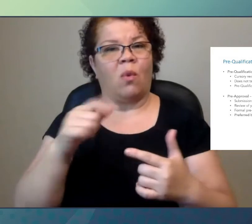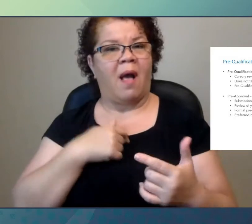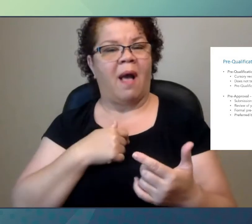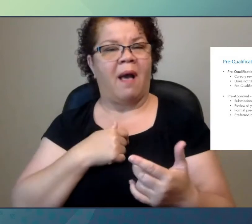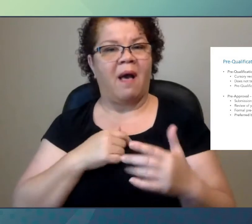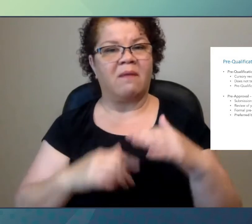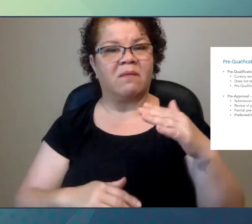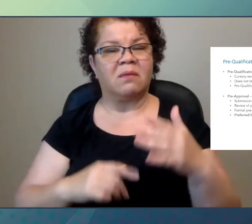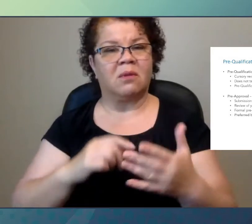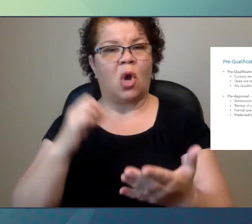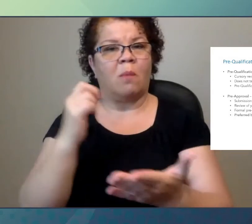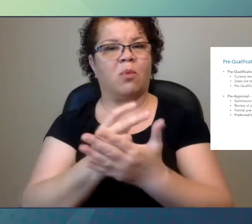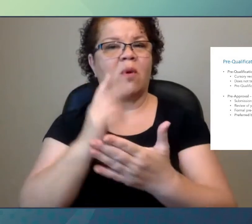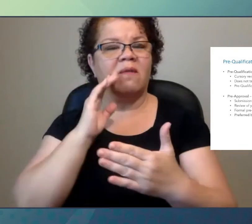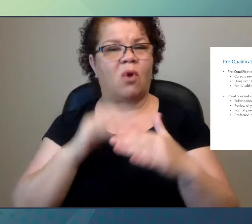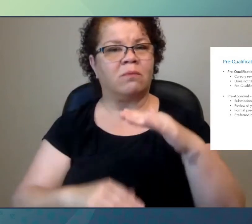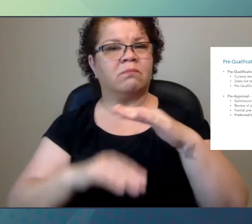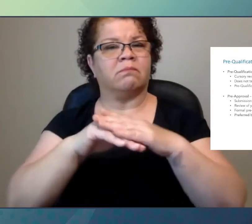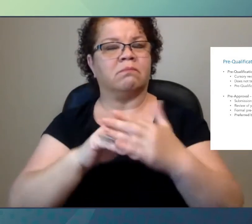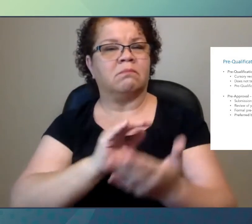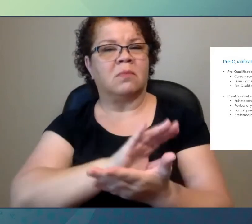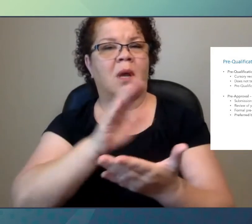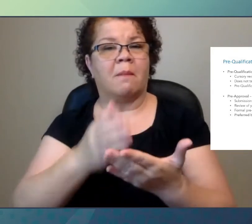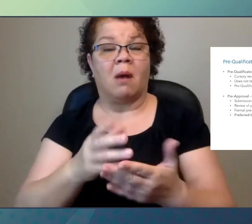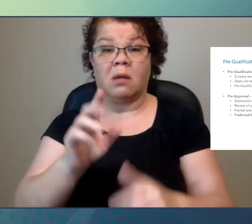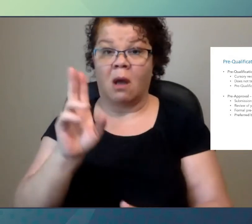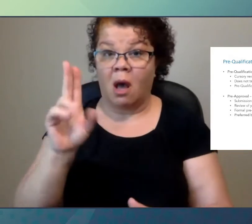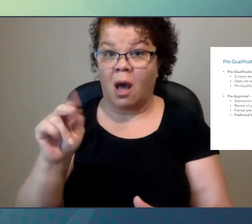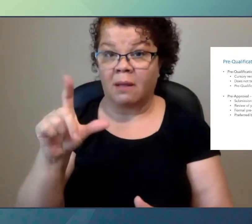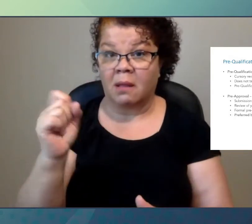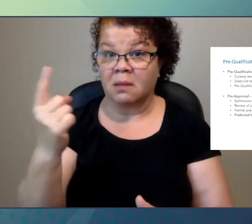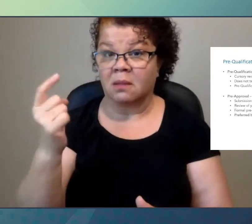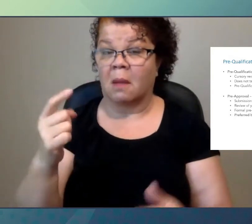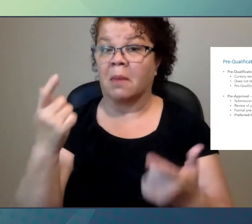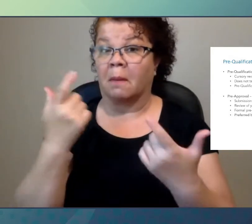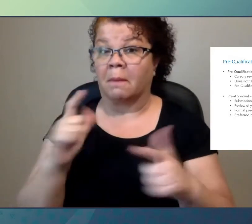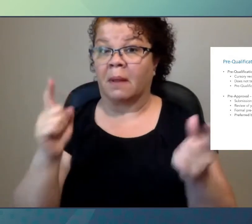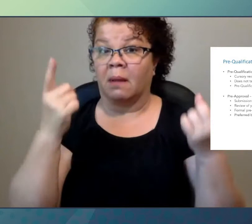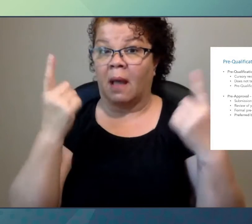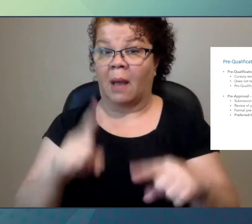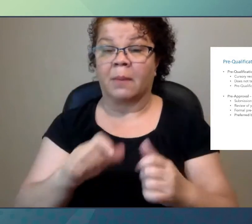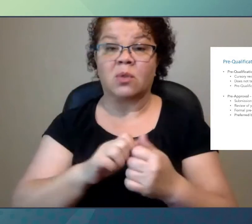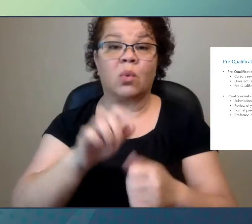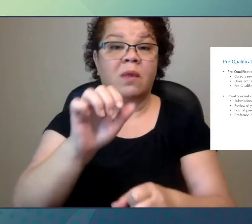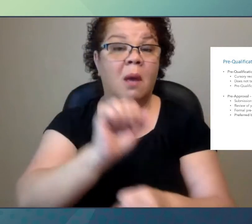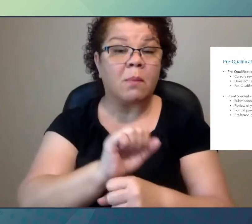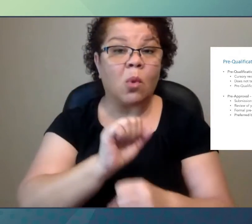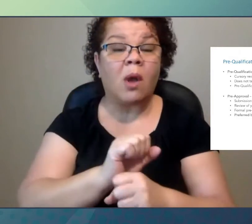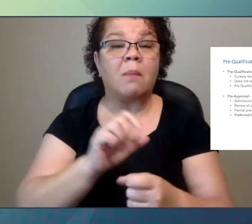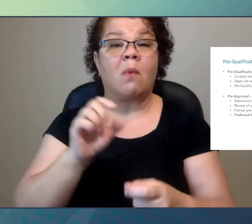that really, unless there's something major that happens with your employment or asset